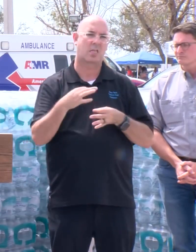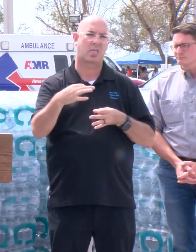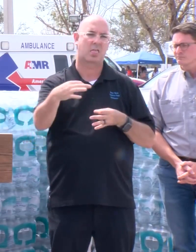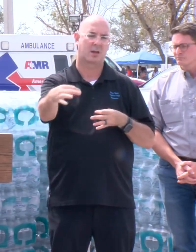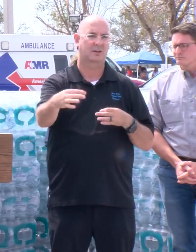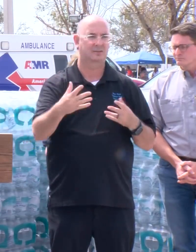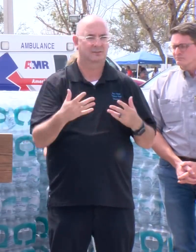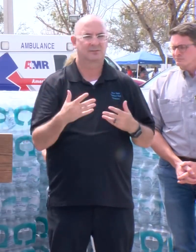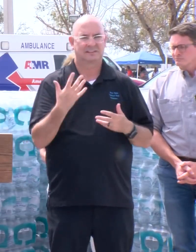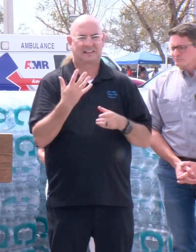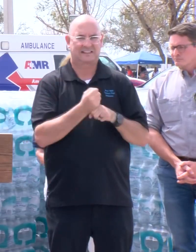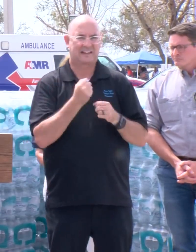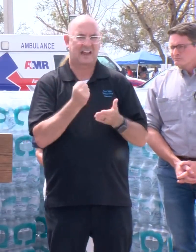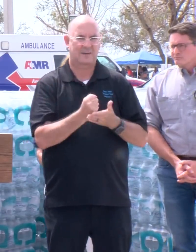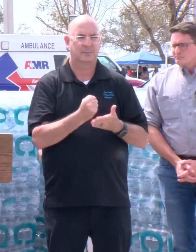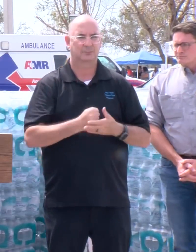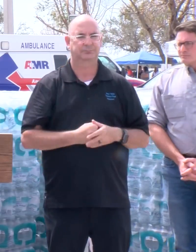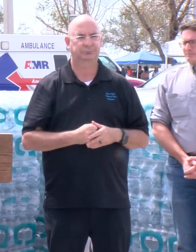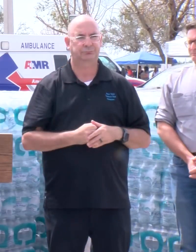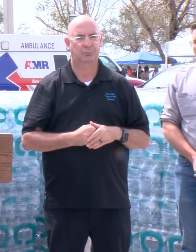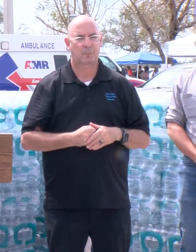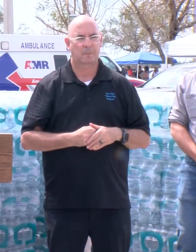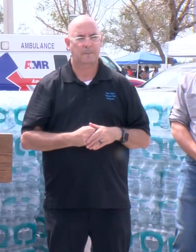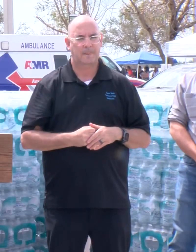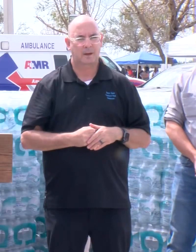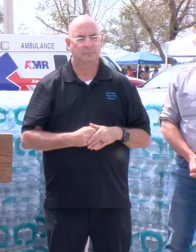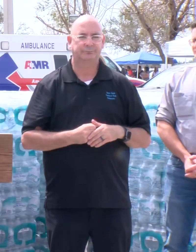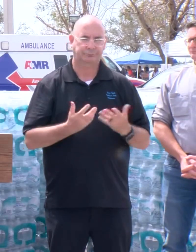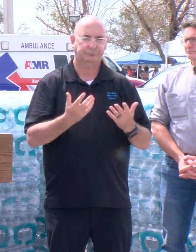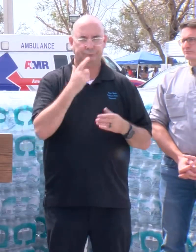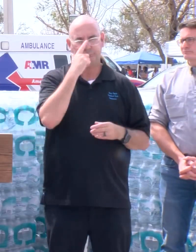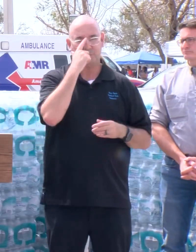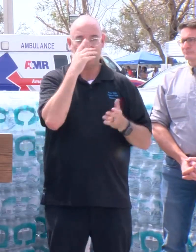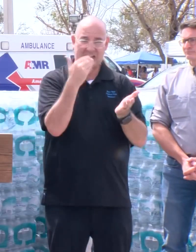from getting assistance. So know that in the coming days, we'll be moving